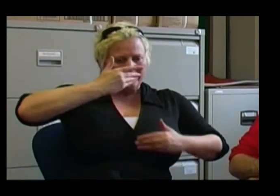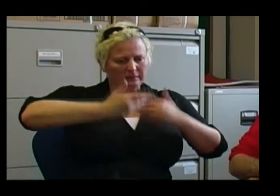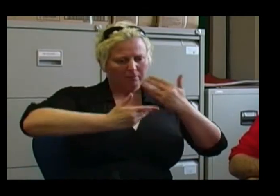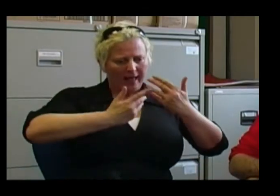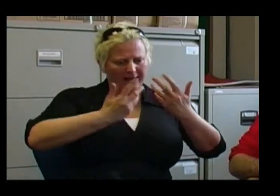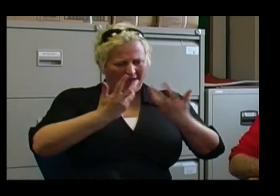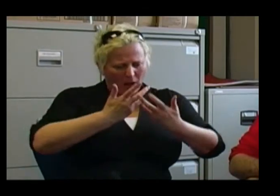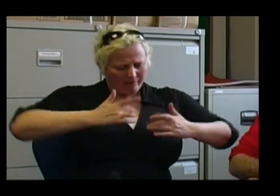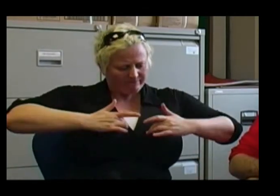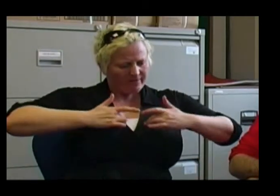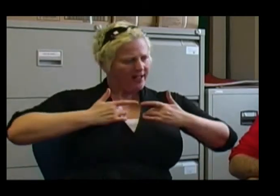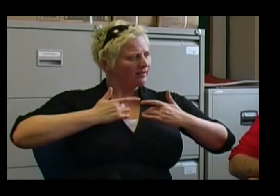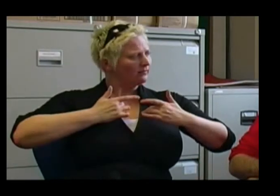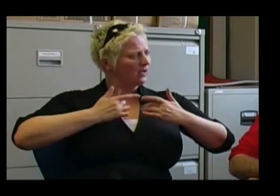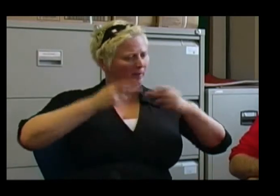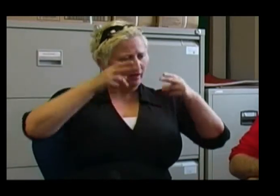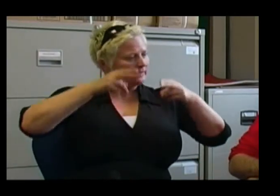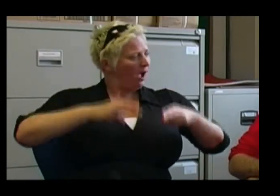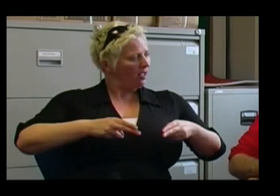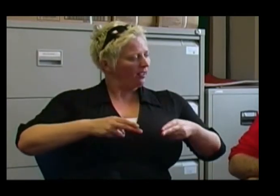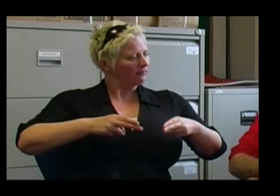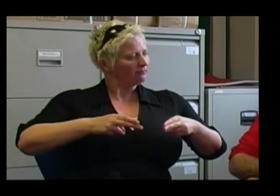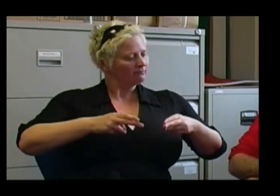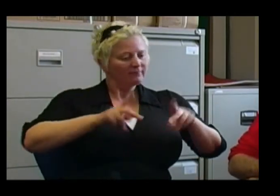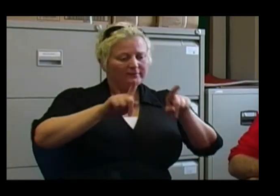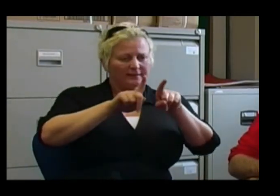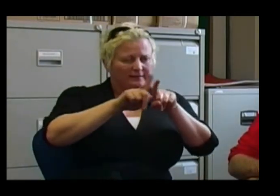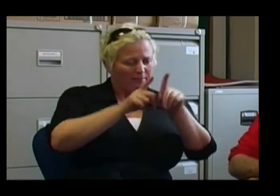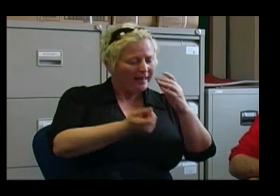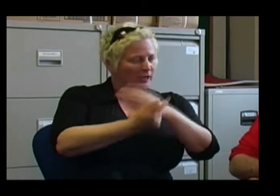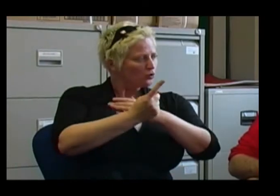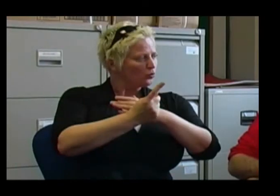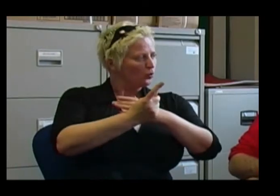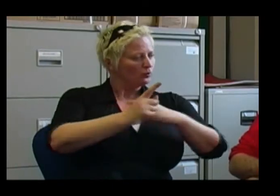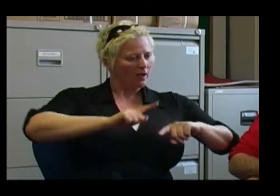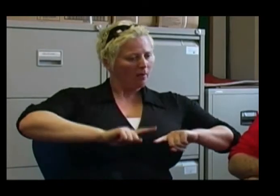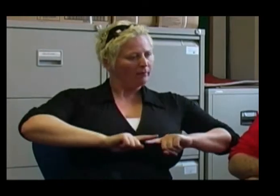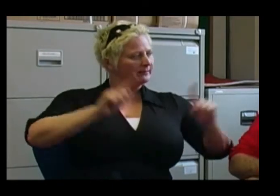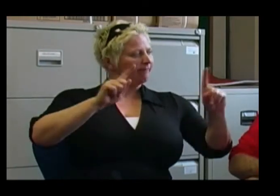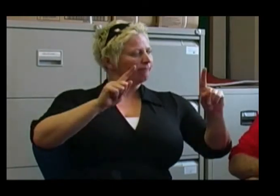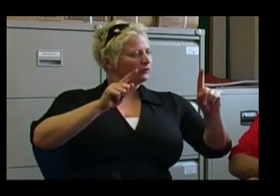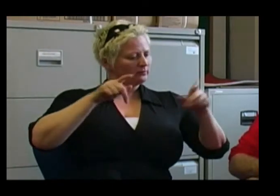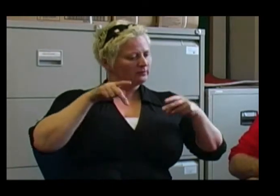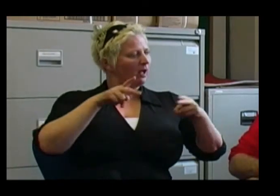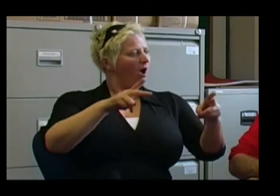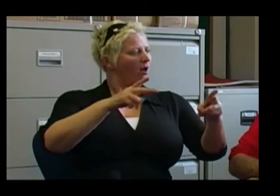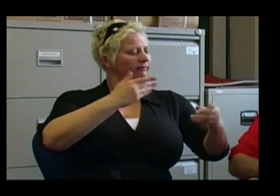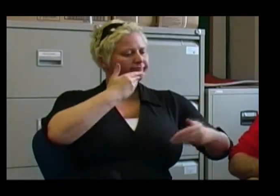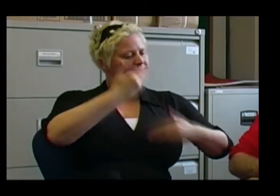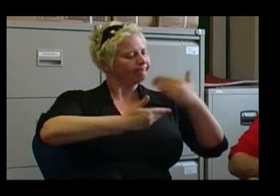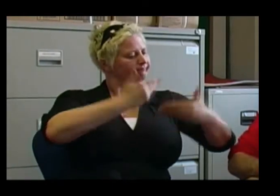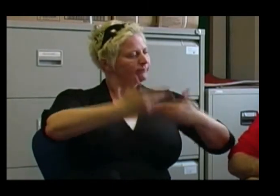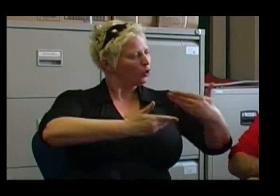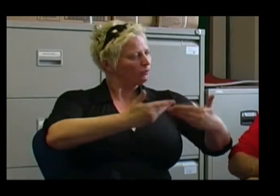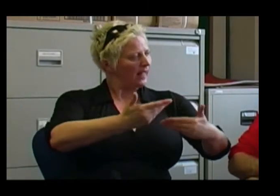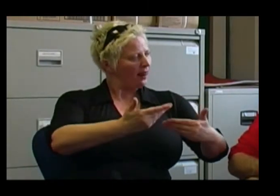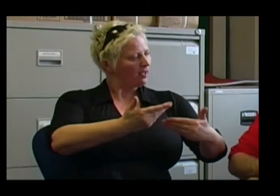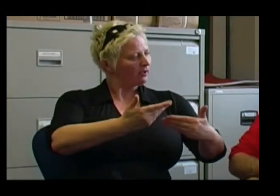himself is trying to explain how he feels himself having died. So it's the same issue, but different